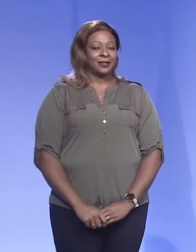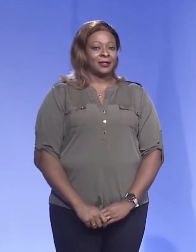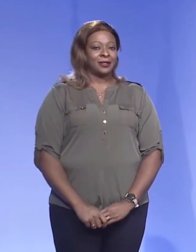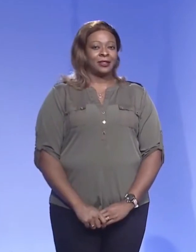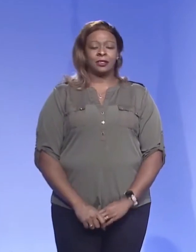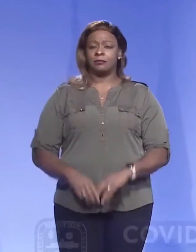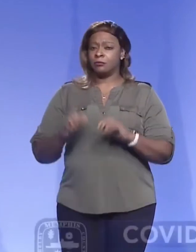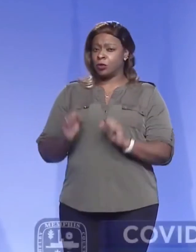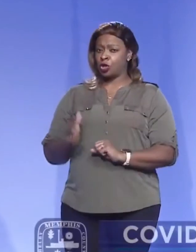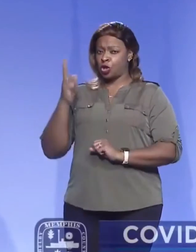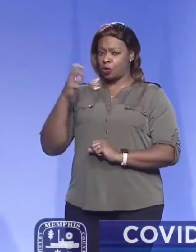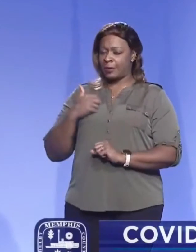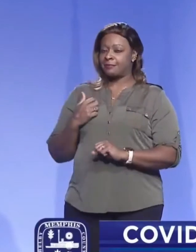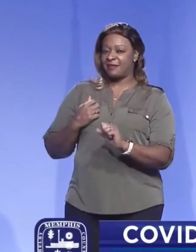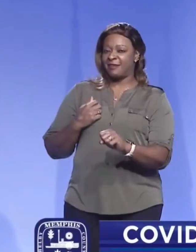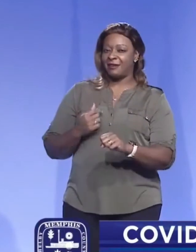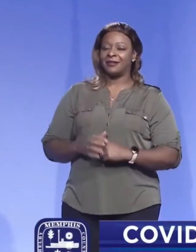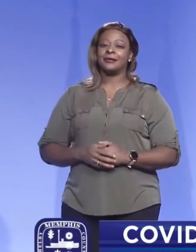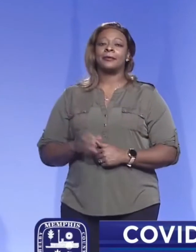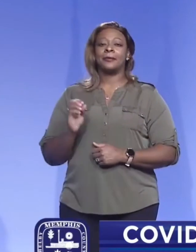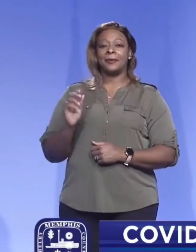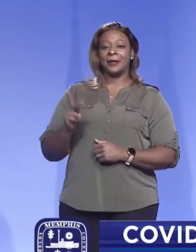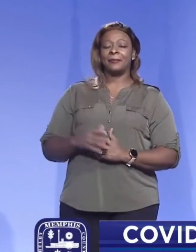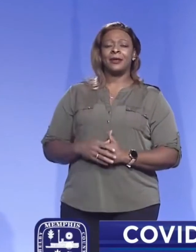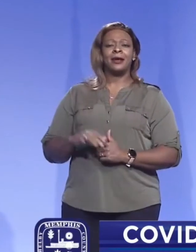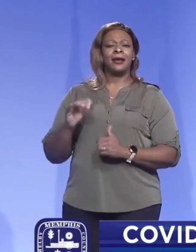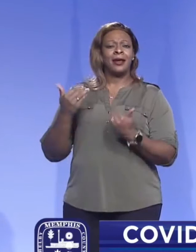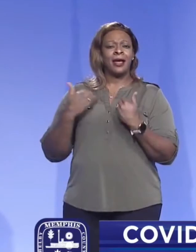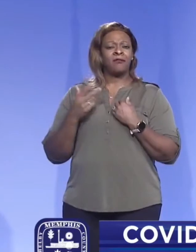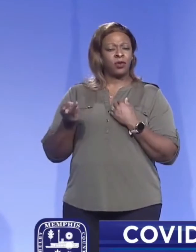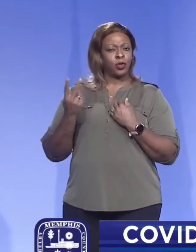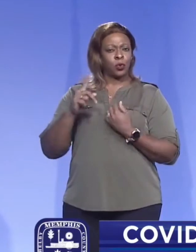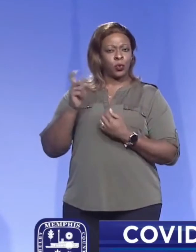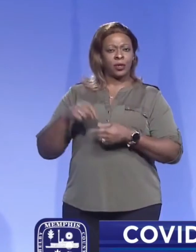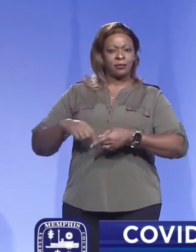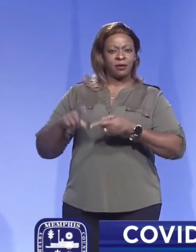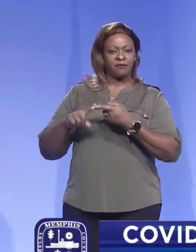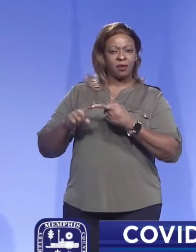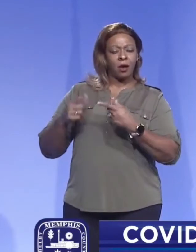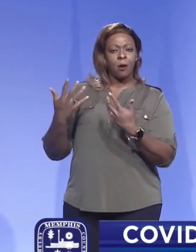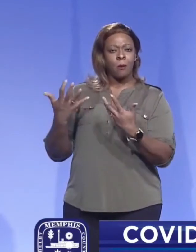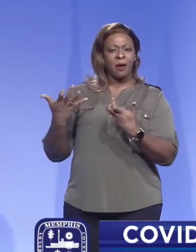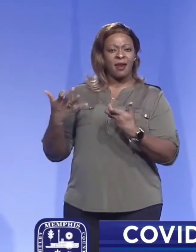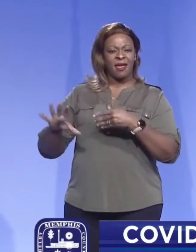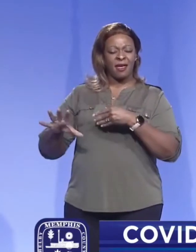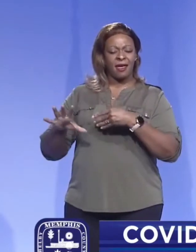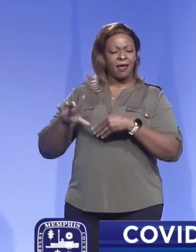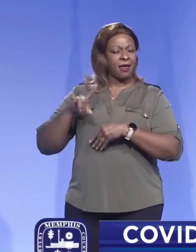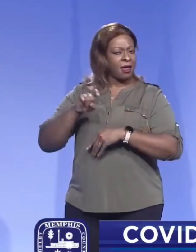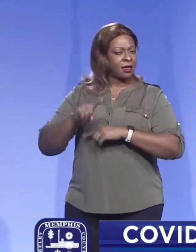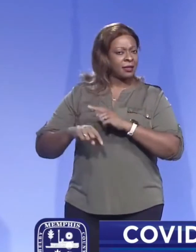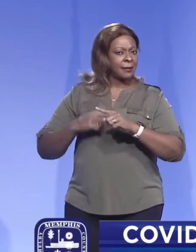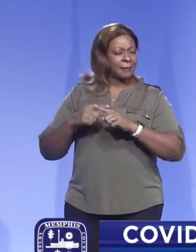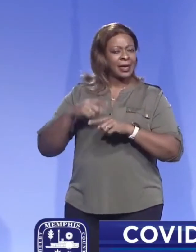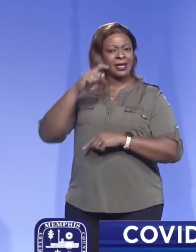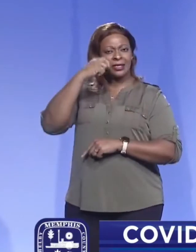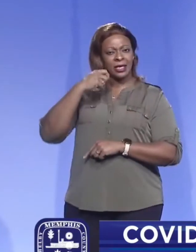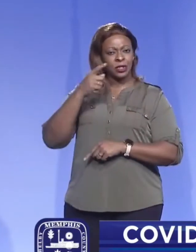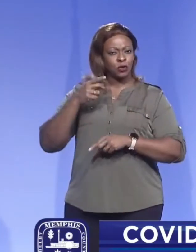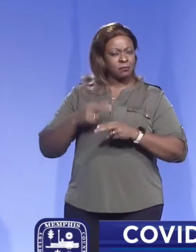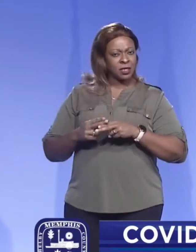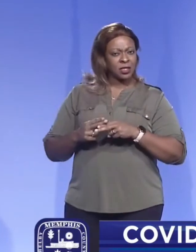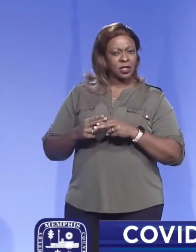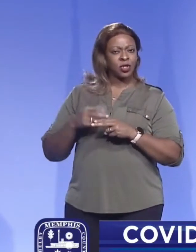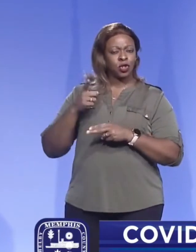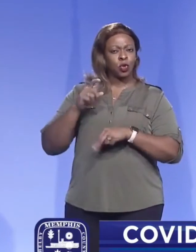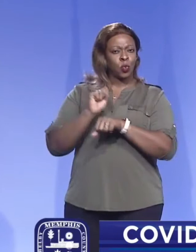Can you hear me? Yes. Okay, I have two questions. The first, I wanted to ask about the testing. You mentioned that